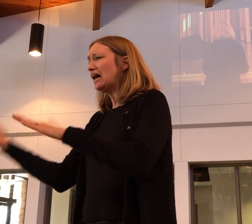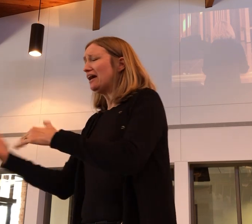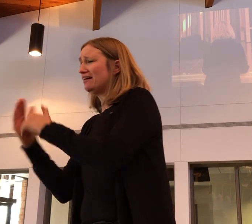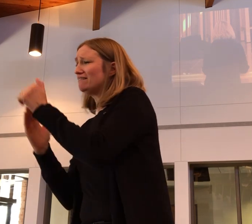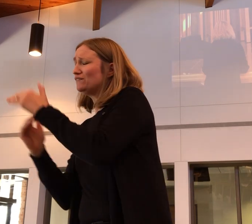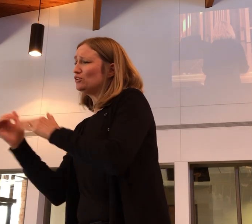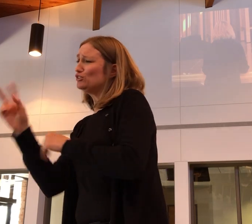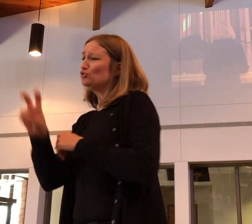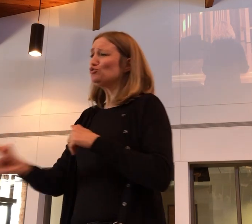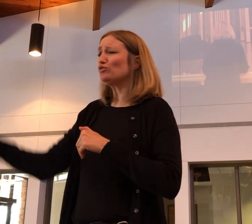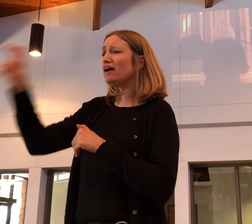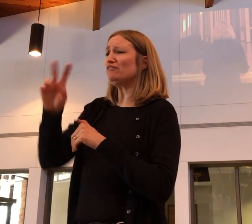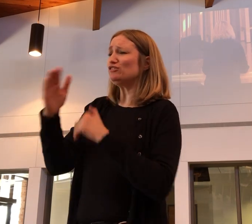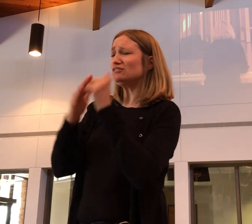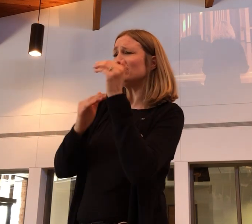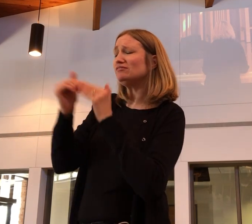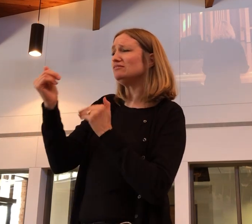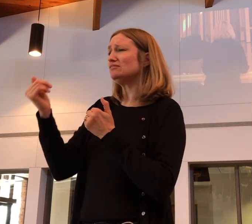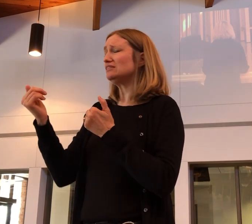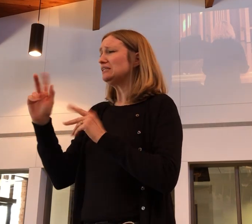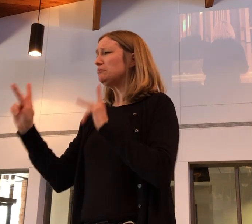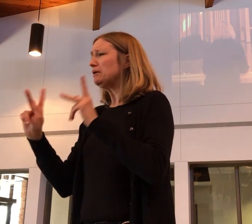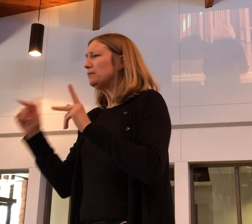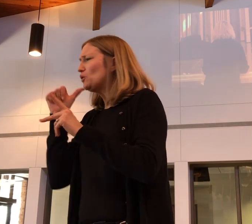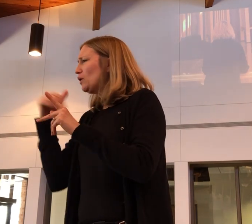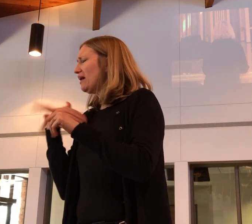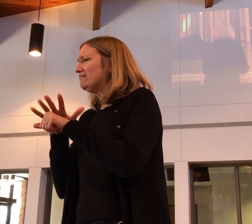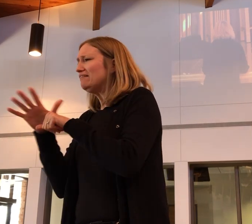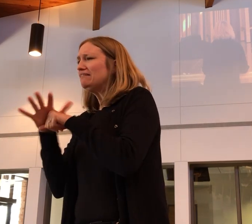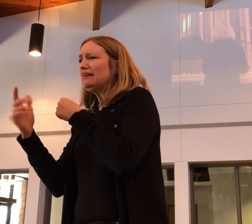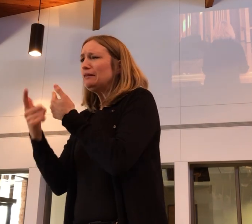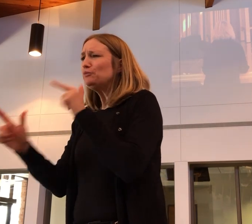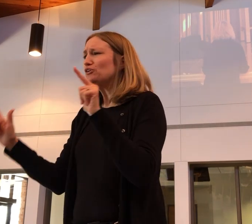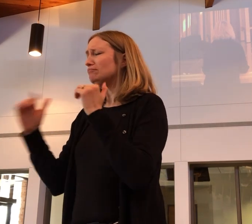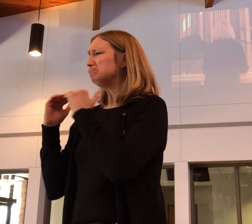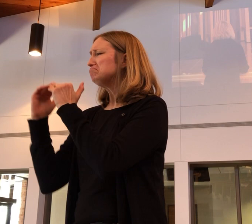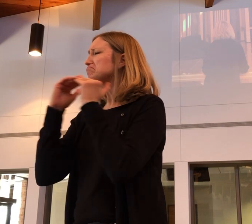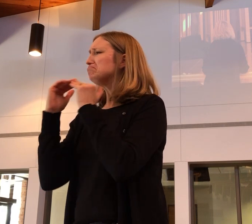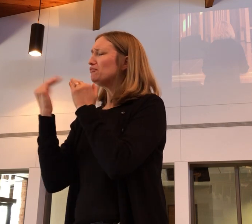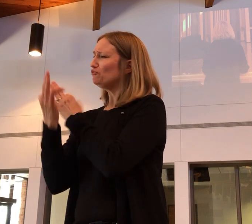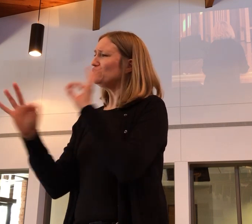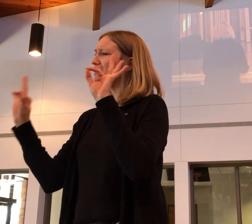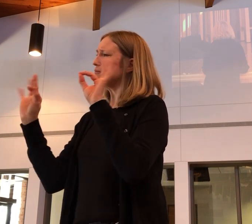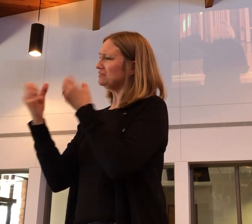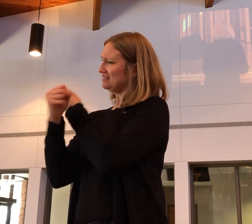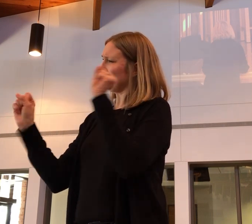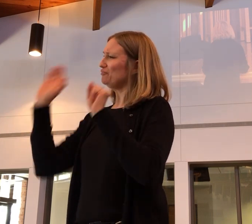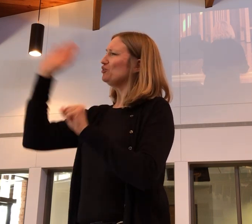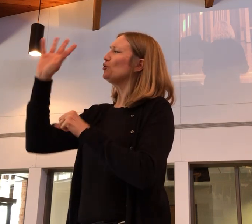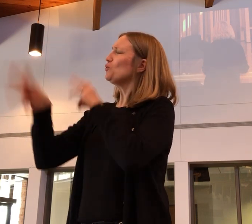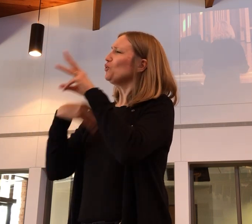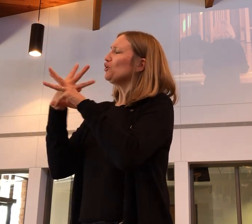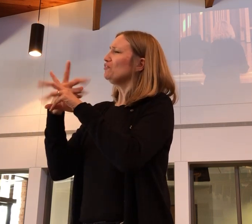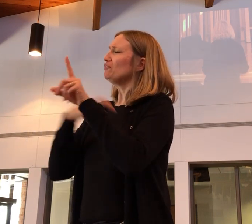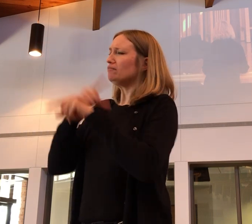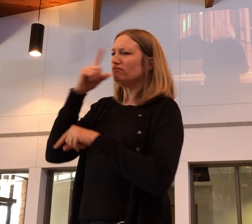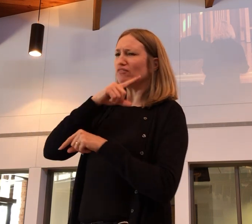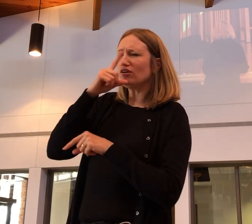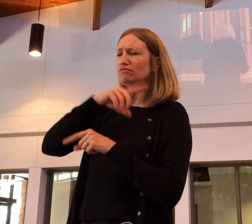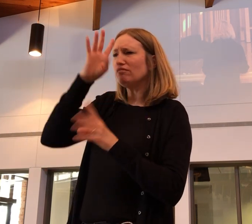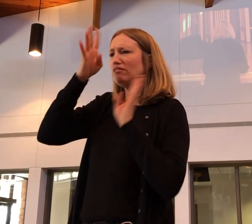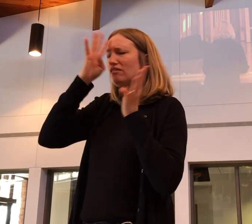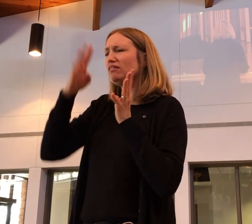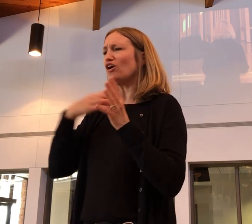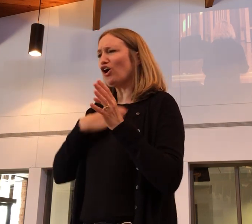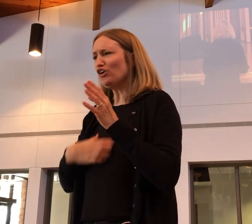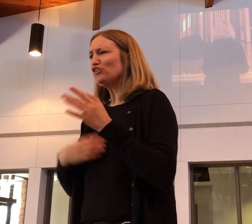travelers, free those unjustly deprived of liberty, and deliver your world from falsehood, hunger,